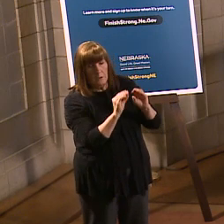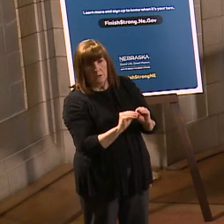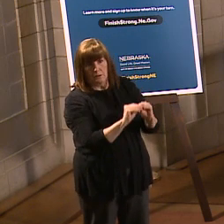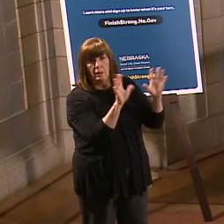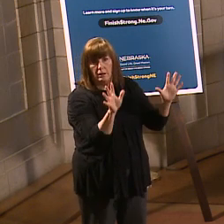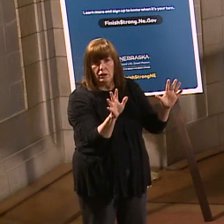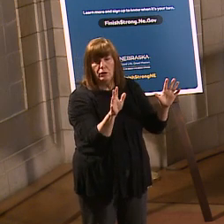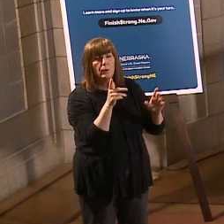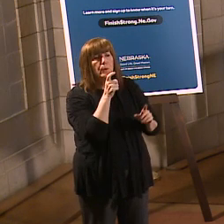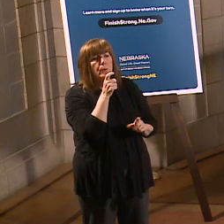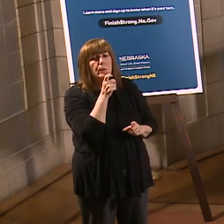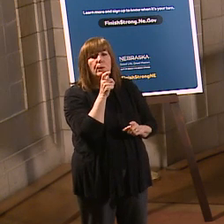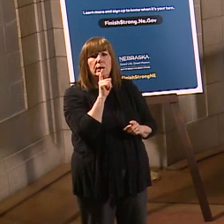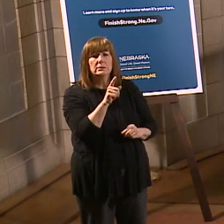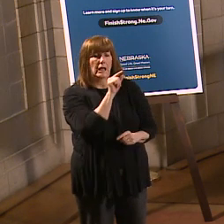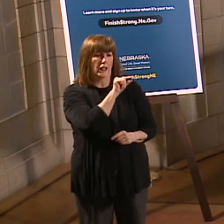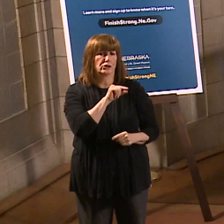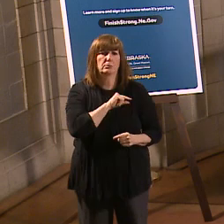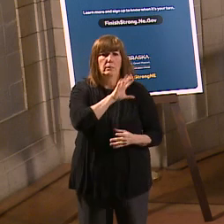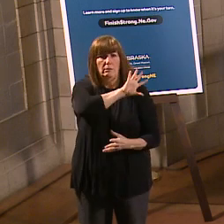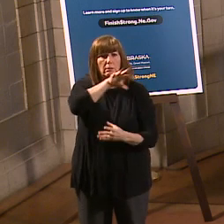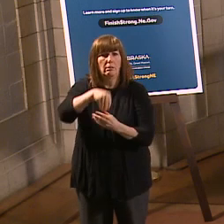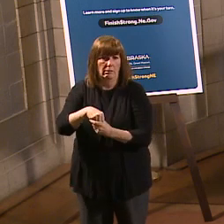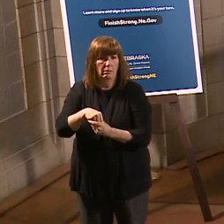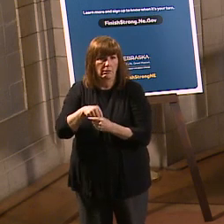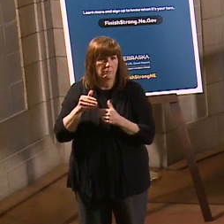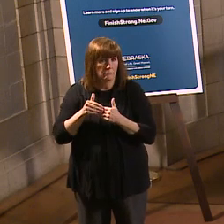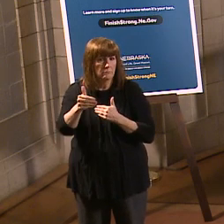to who is eligible going forward.